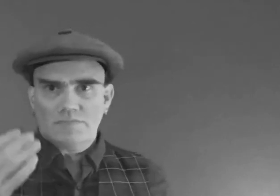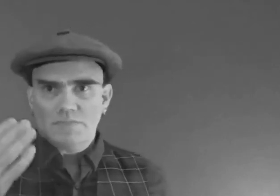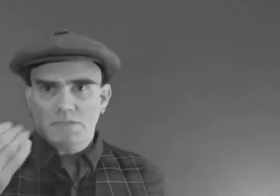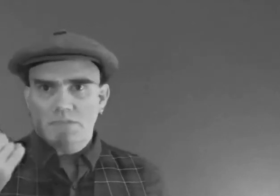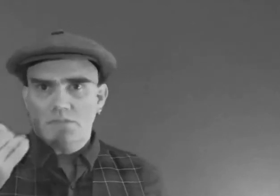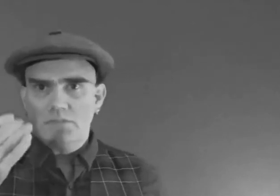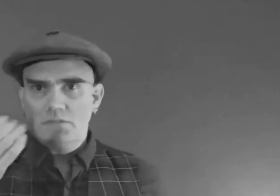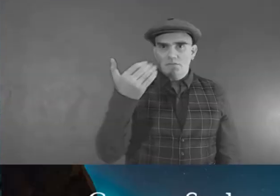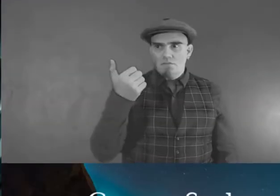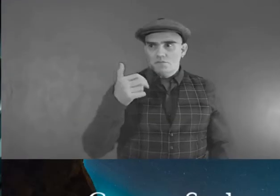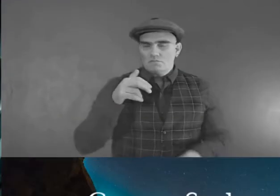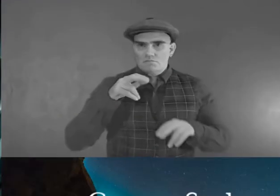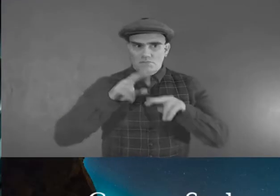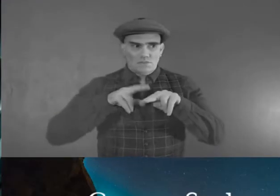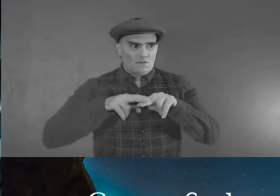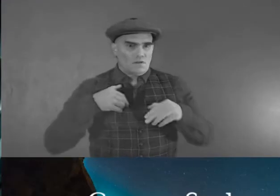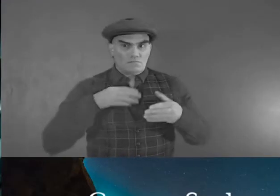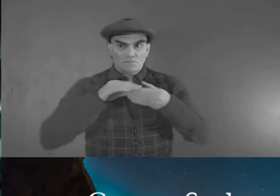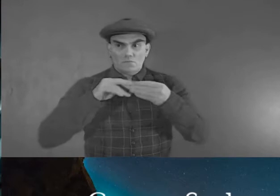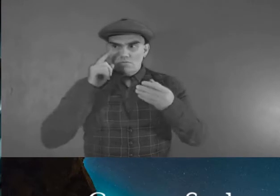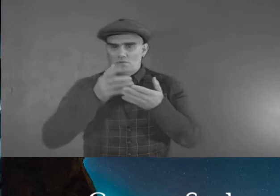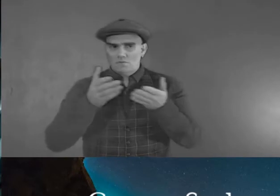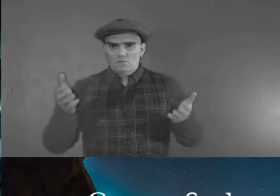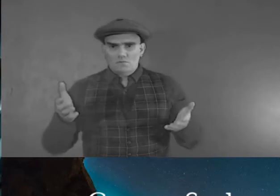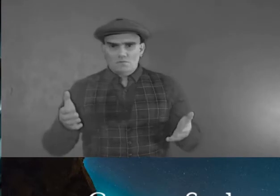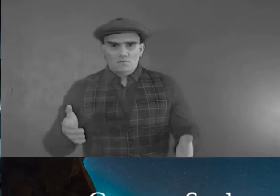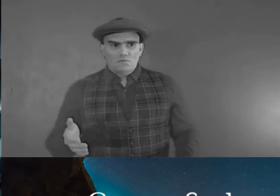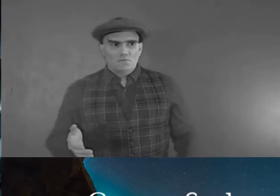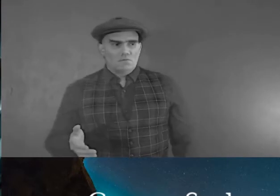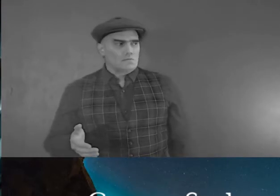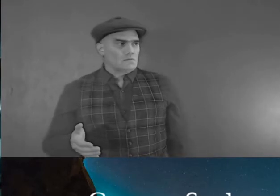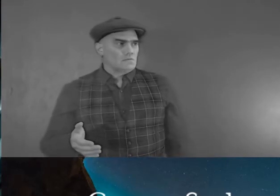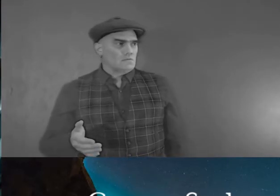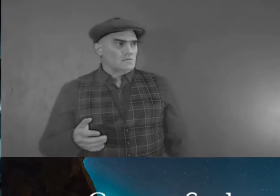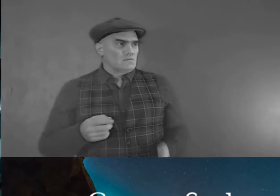Come in. Sit down. I have a story for you.